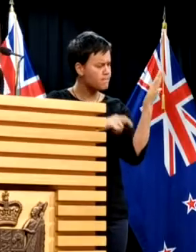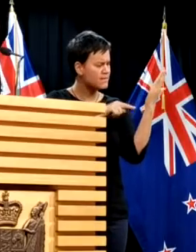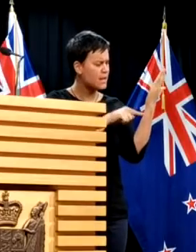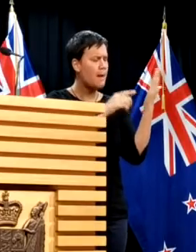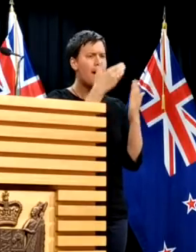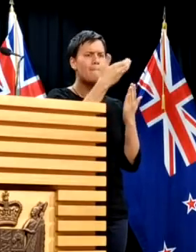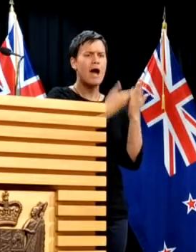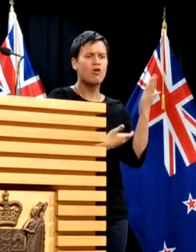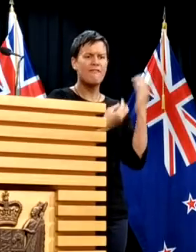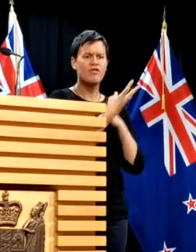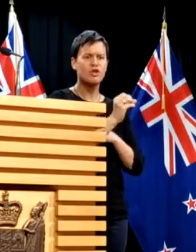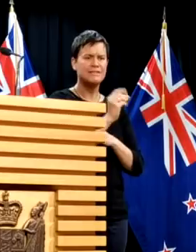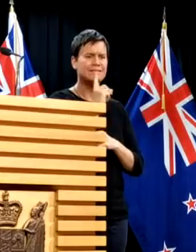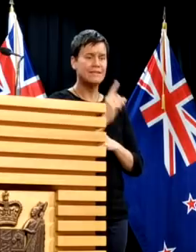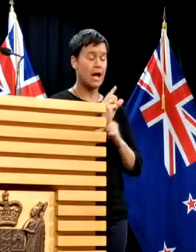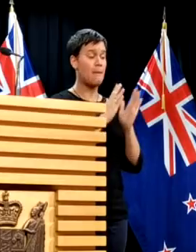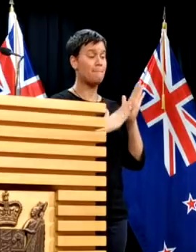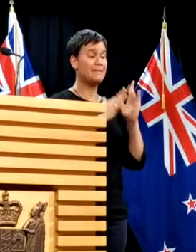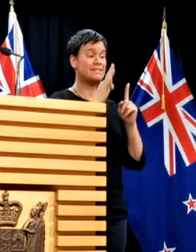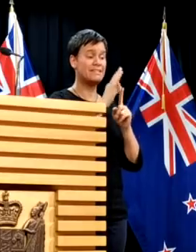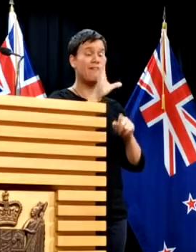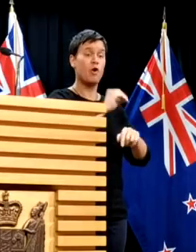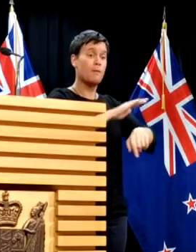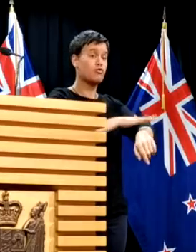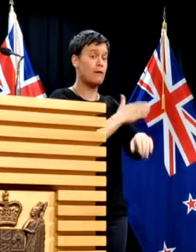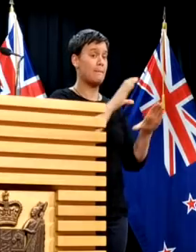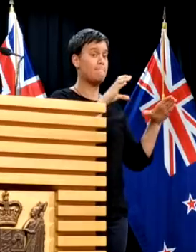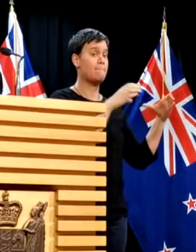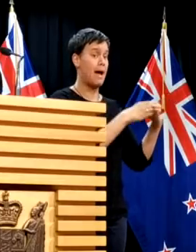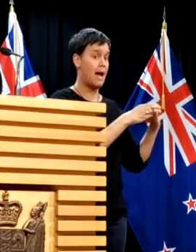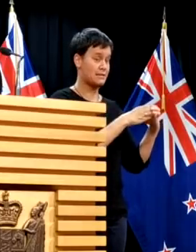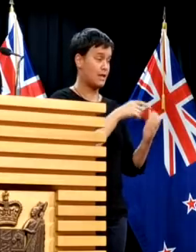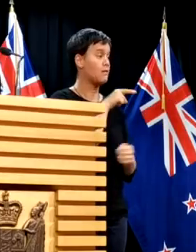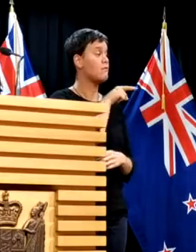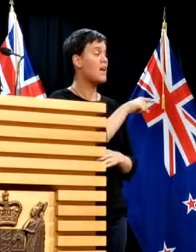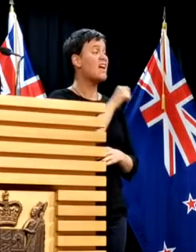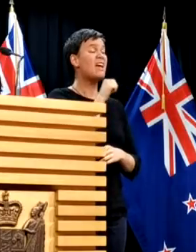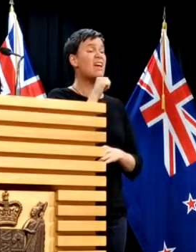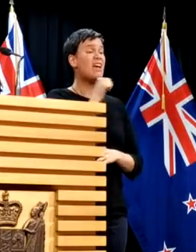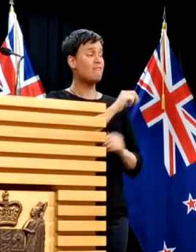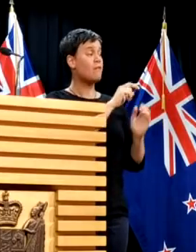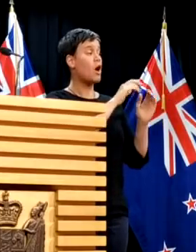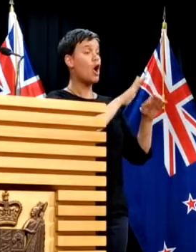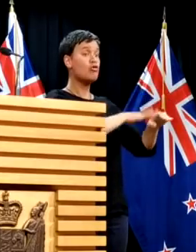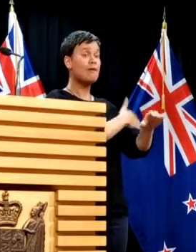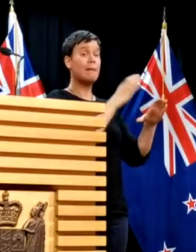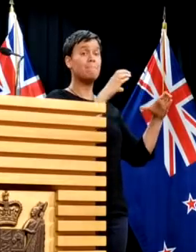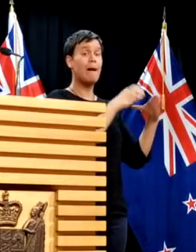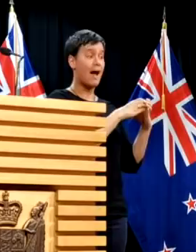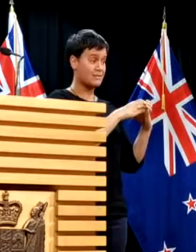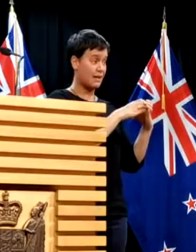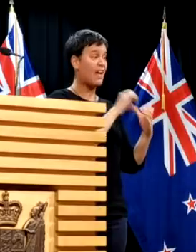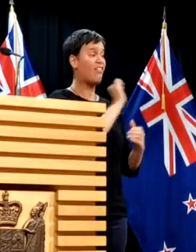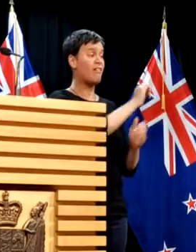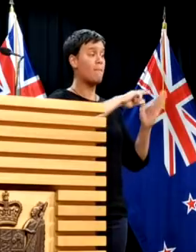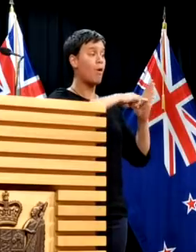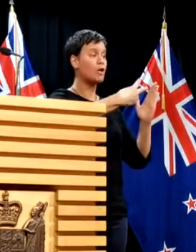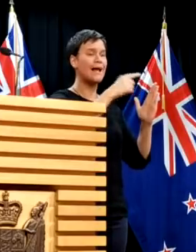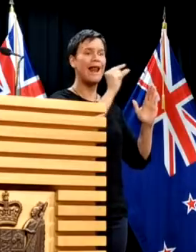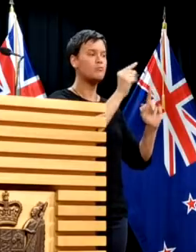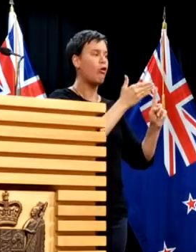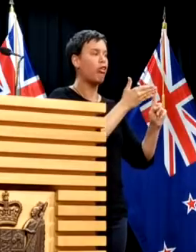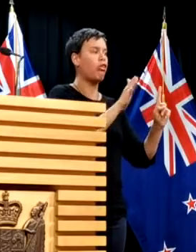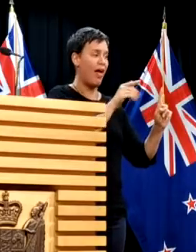that ministers from the Green Party will not be restricted from noting where a policy may deviate from the Green Party policy on an issue if